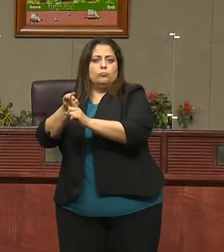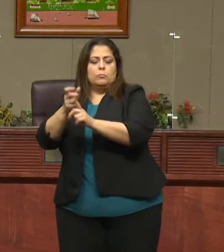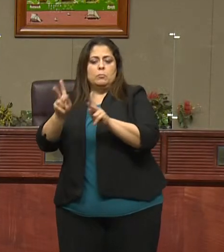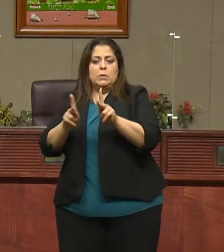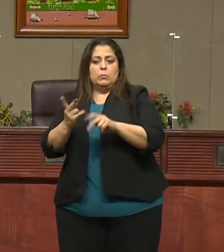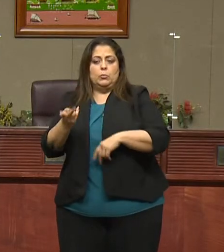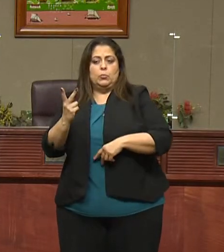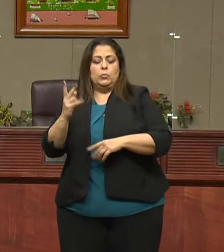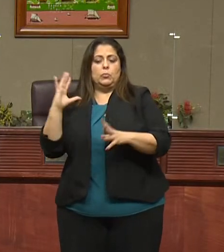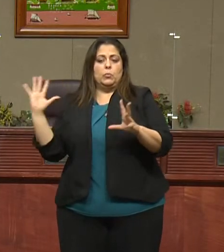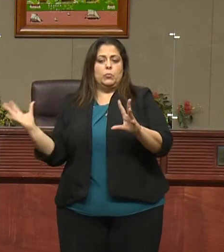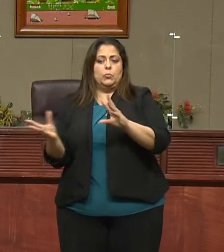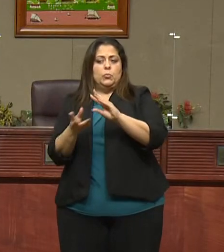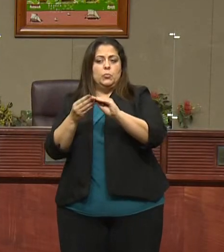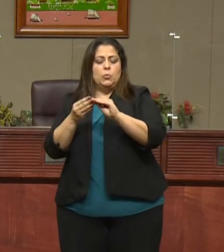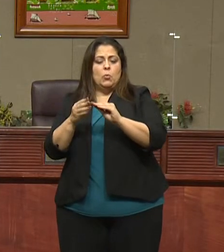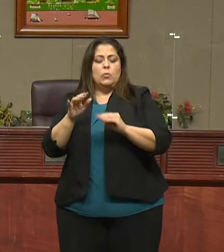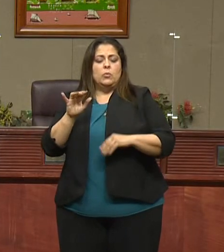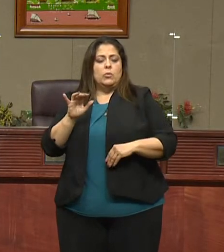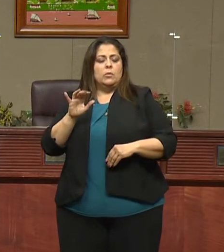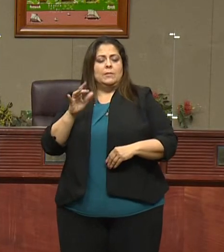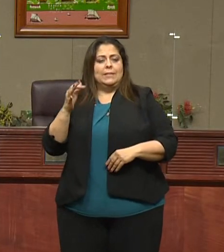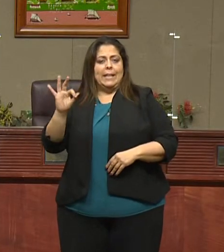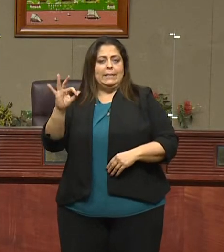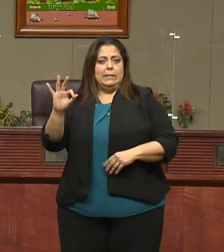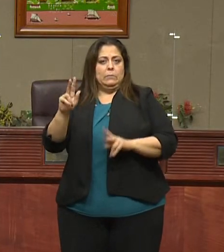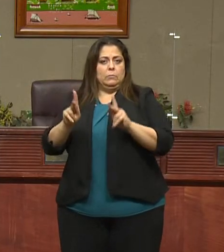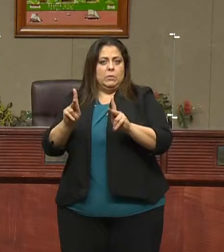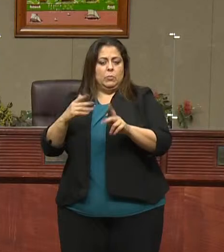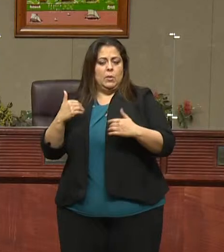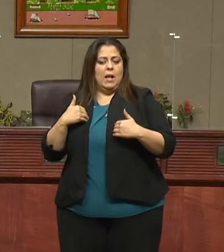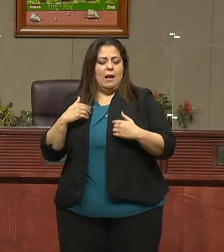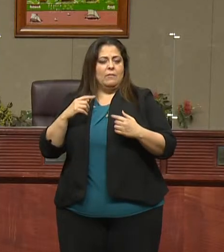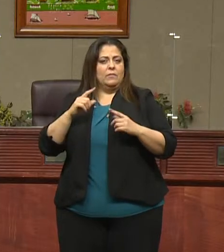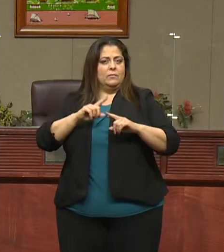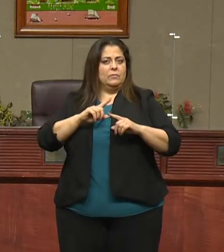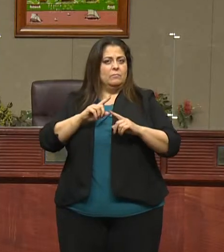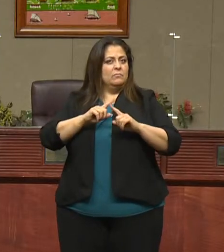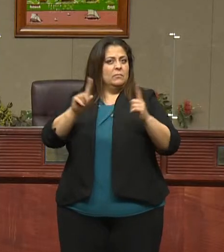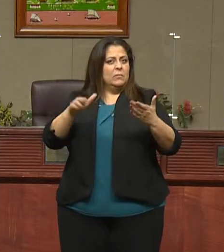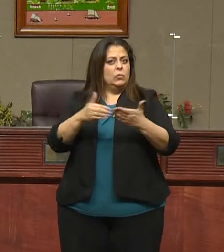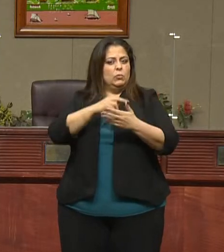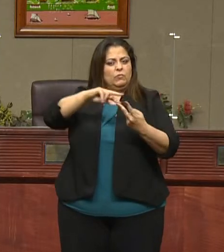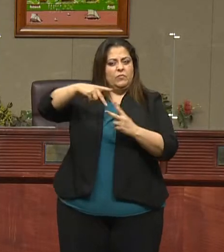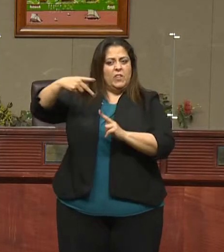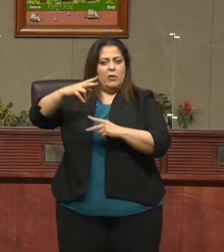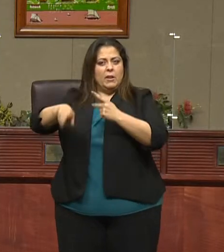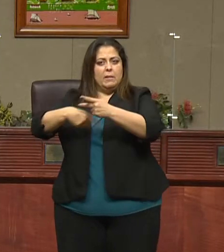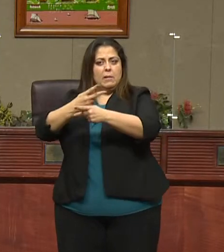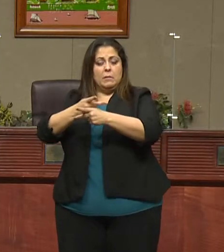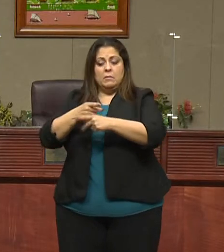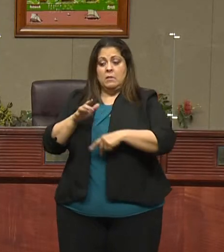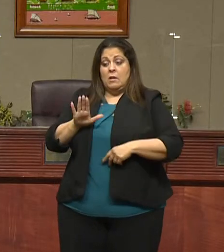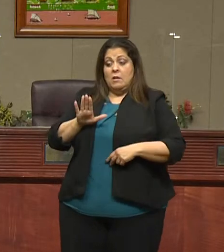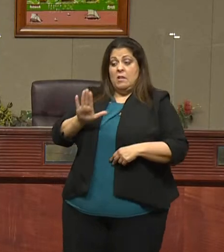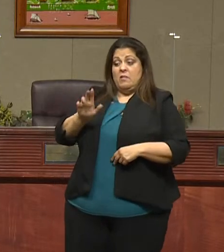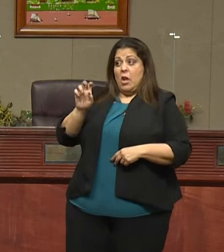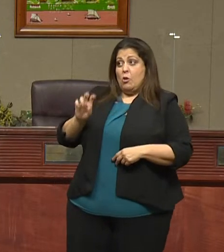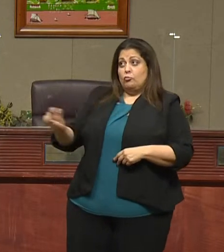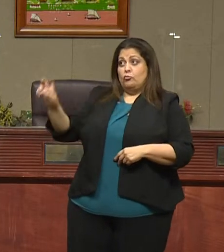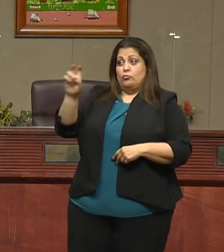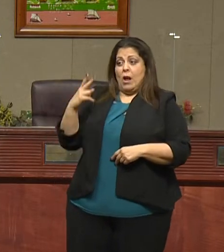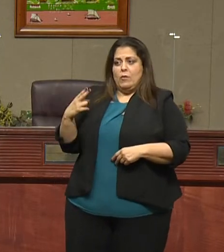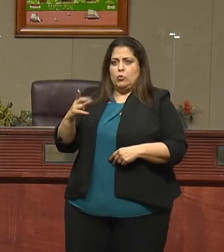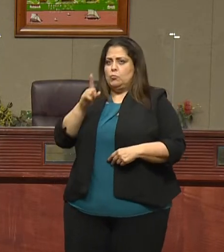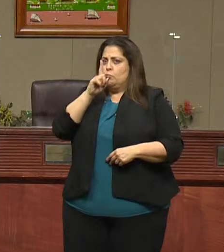current total of COVID variant cases to 19. Both of the cases had an unknown travel history. The